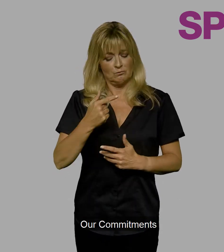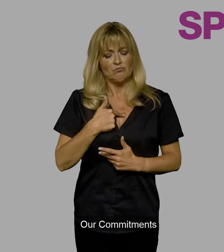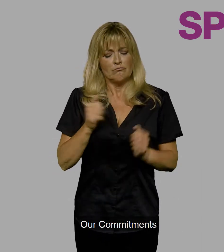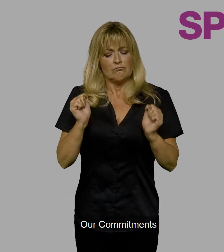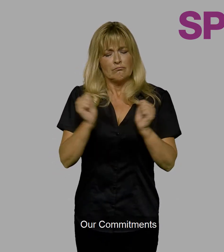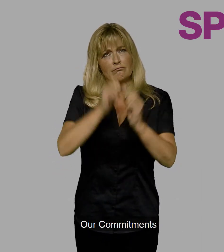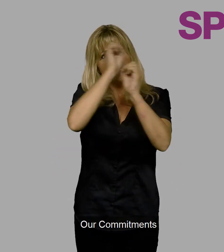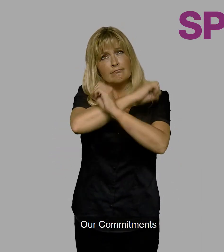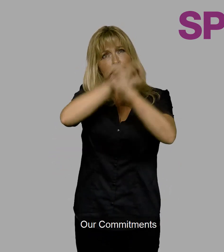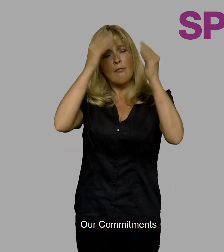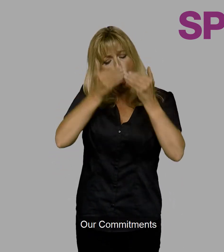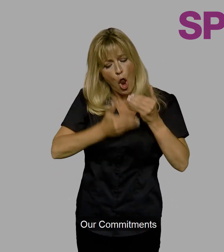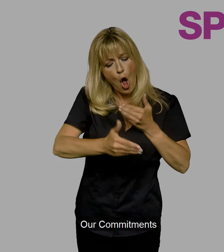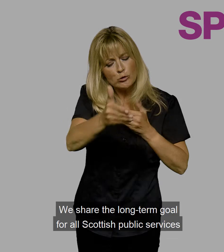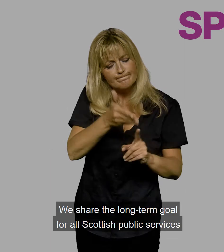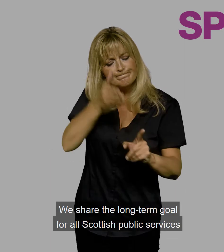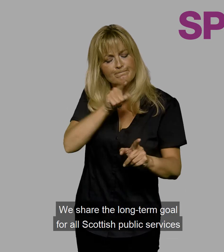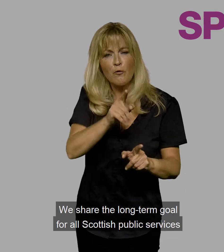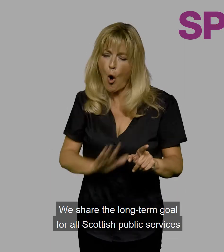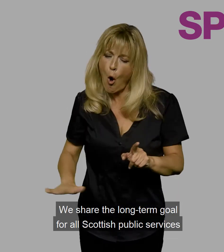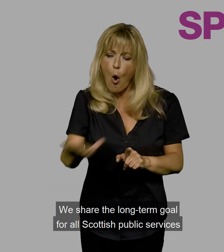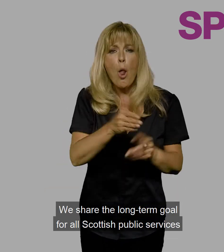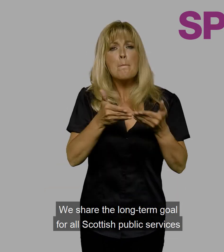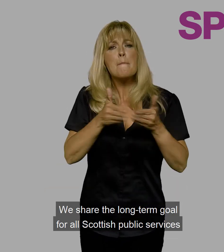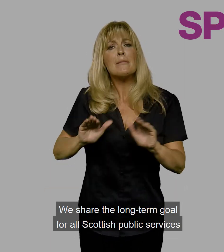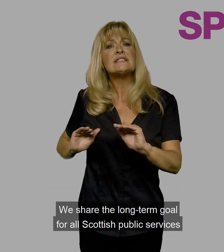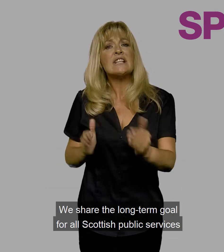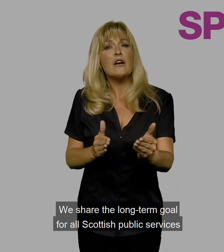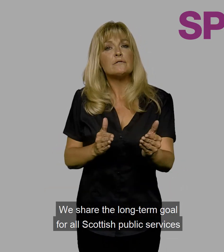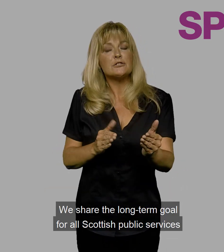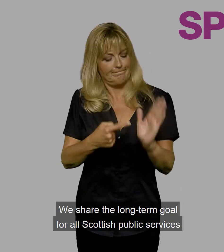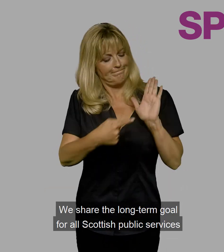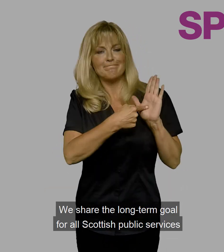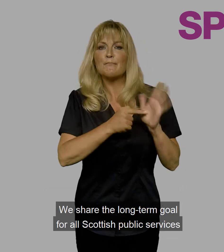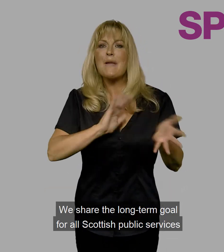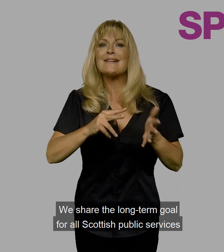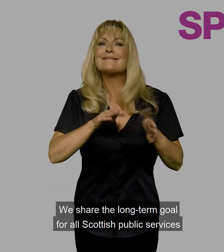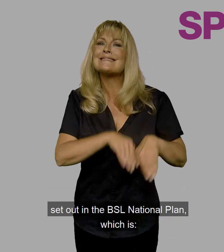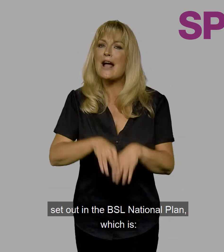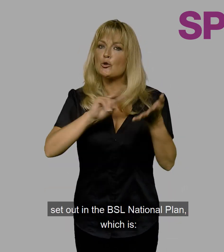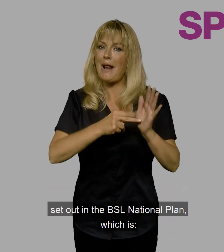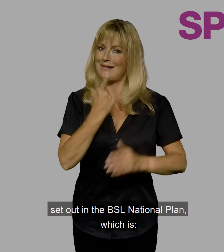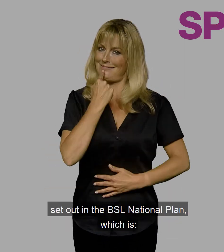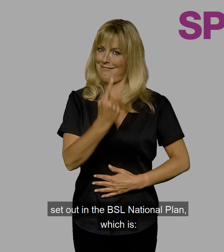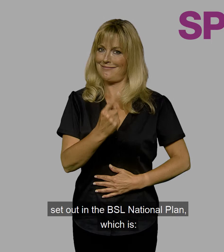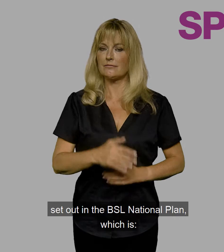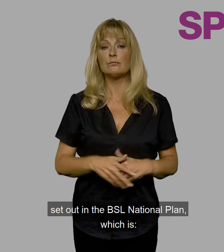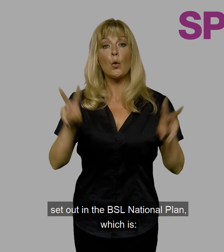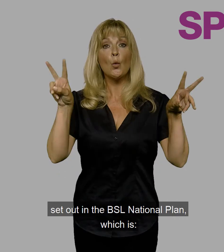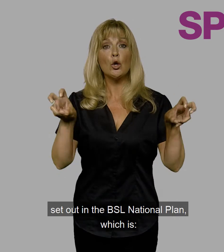Our commitments. We share the long-term goal for all Scottish public services set out in the BSL National